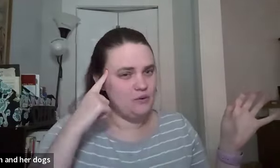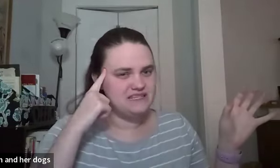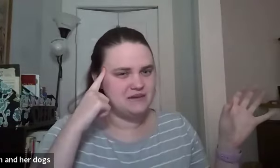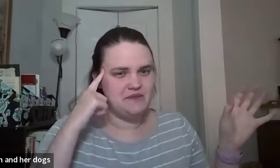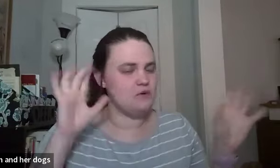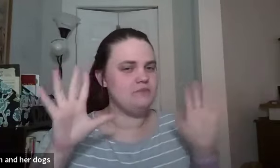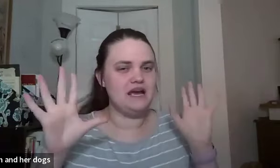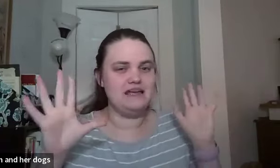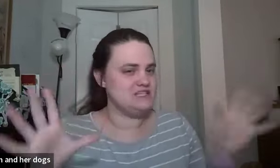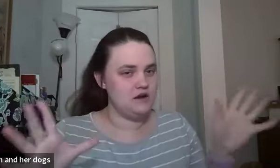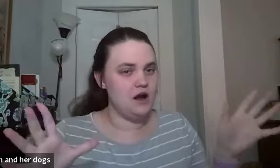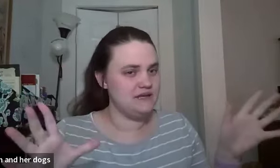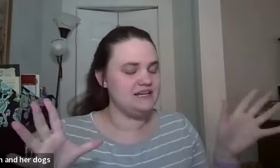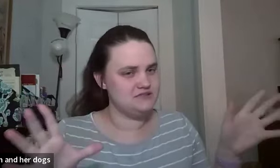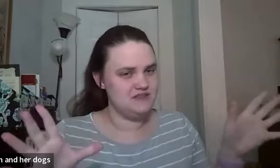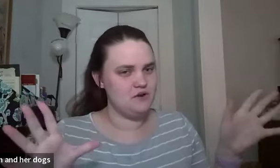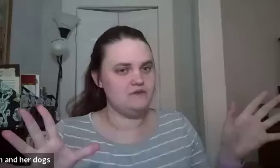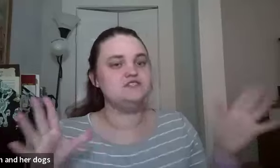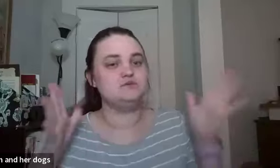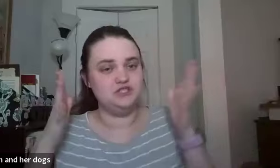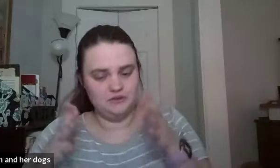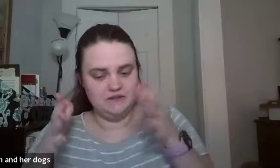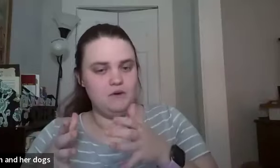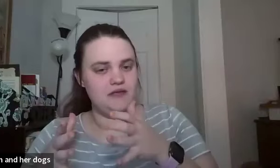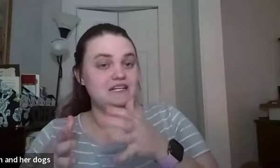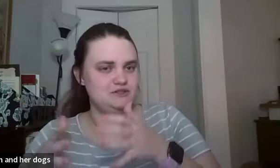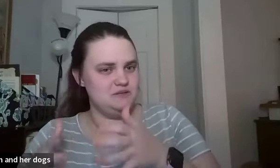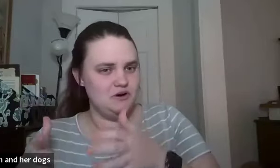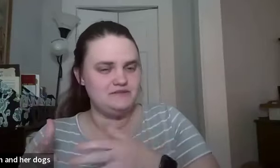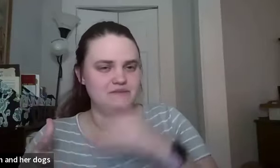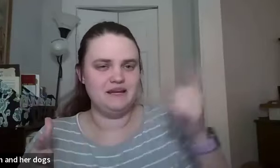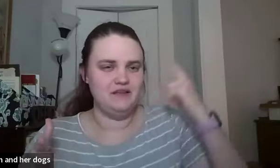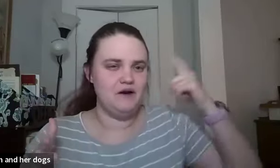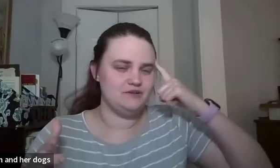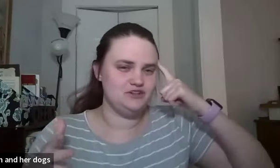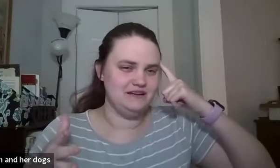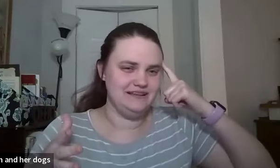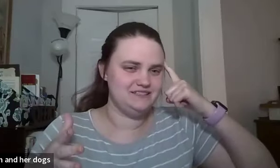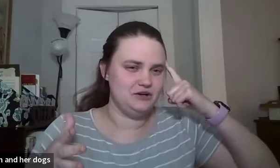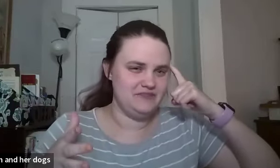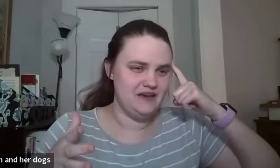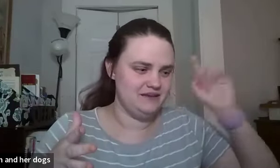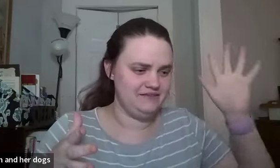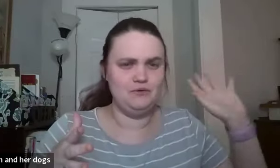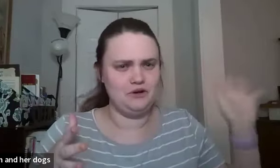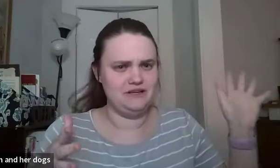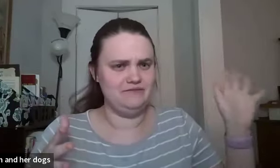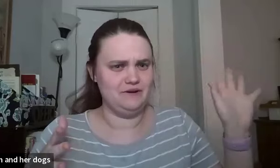always think about that one, but it's not common. I don't see that one often. So we're doing the one that I do see more often. But I love how I was trying to like start with that like that. It worded it very